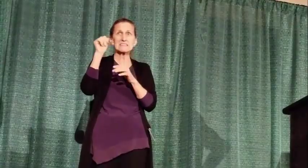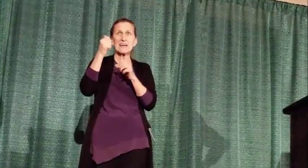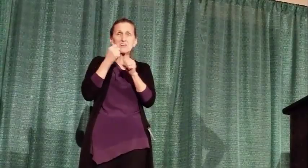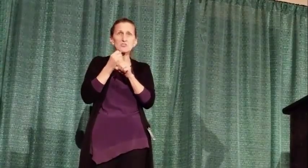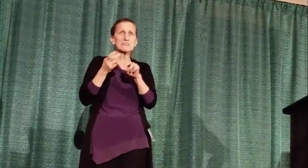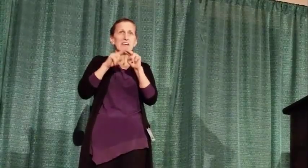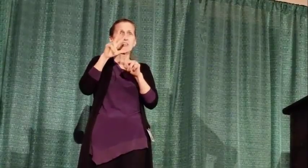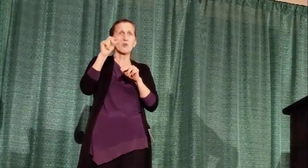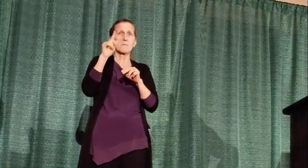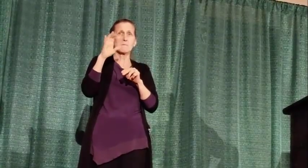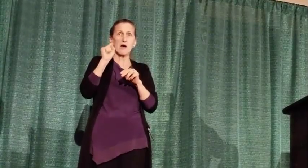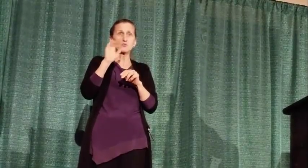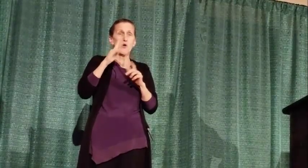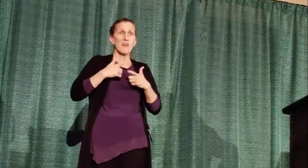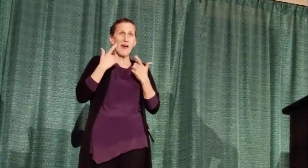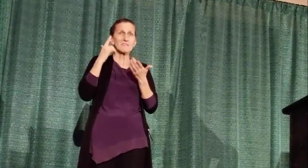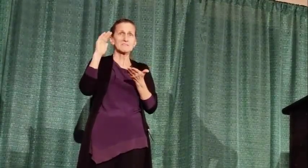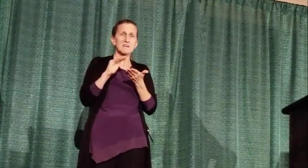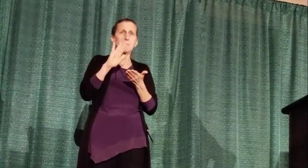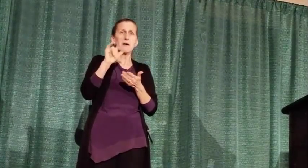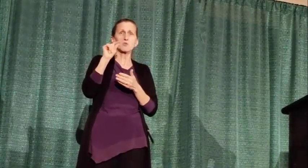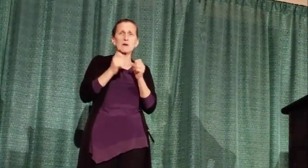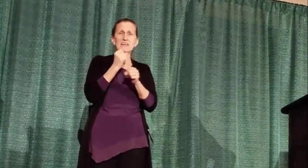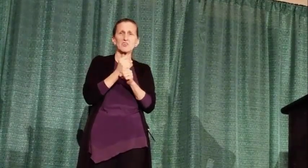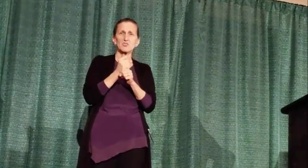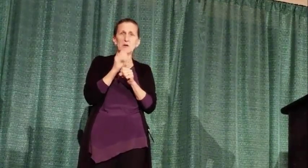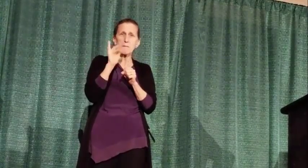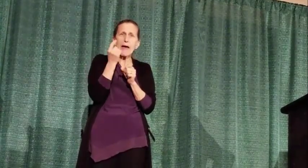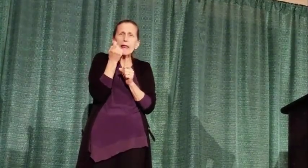You just took 20 years off your life, just from overshooting your calories by a little bit.